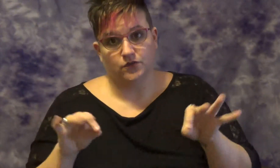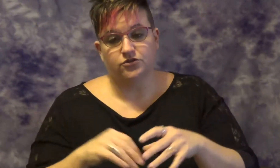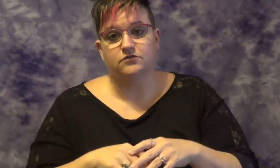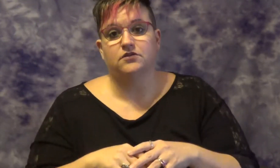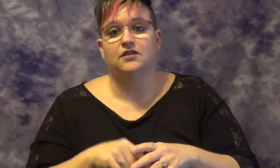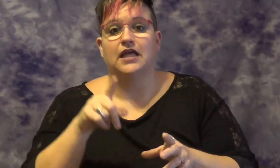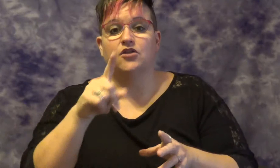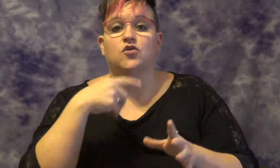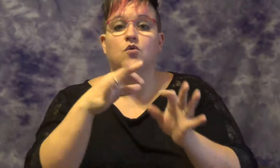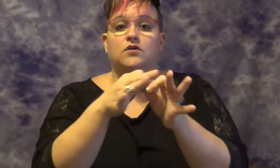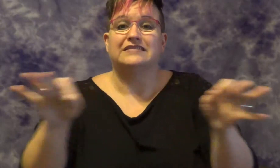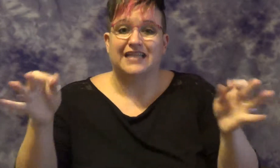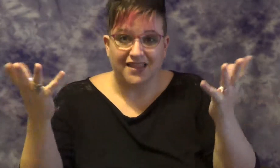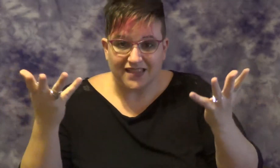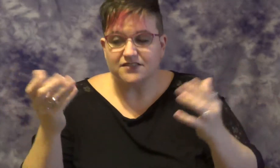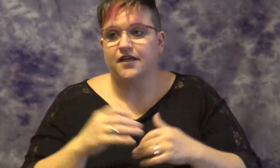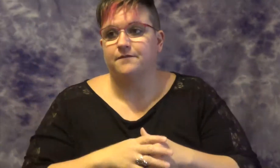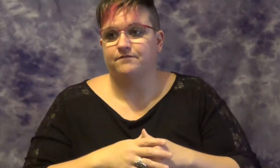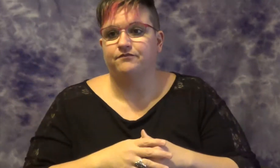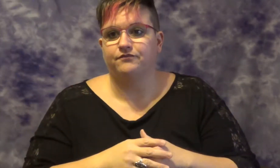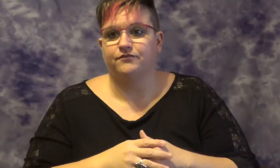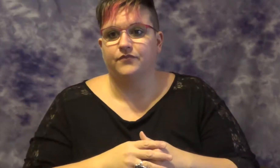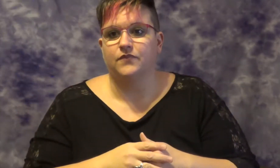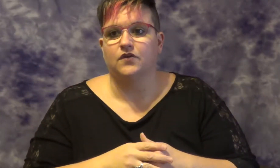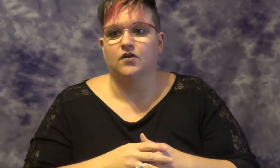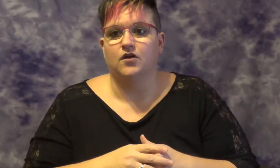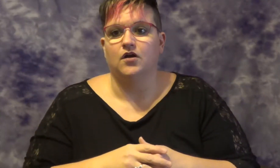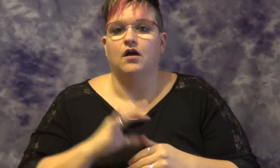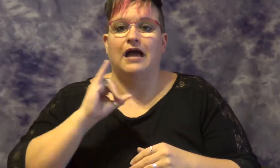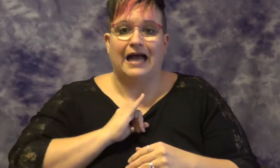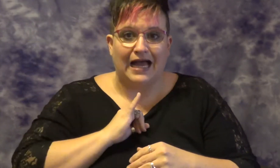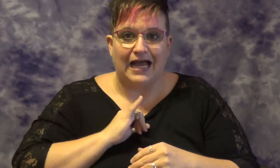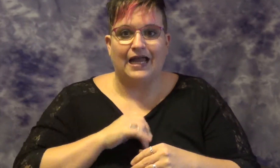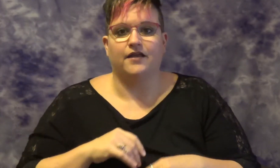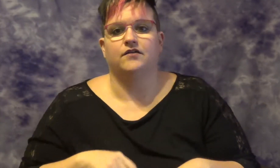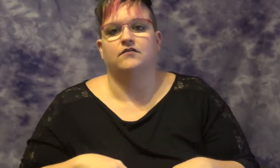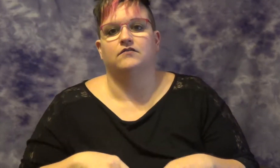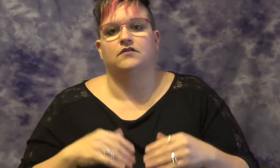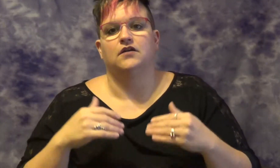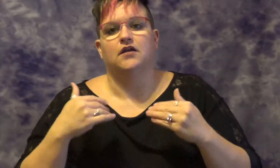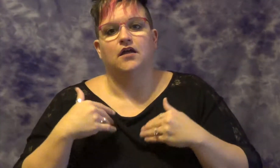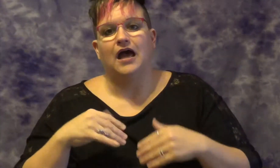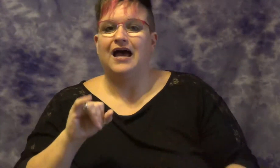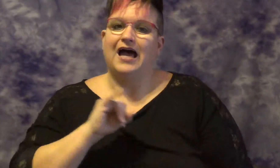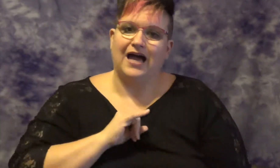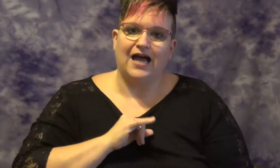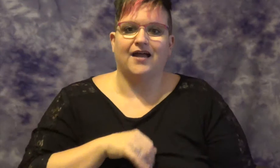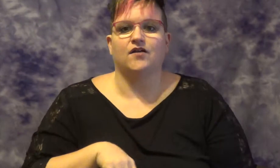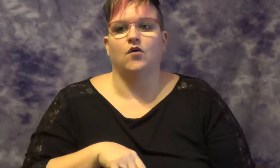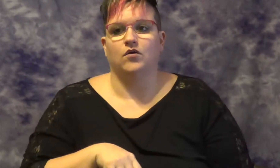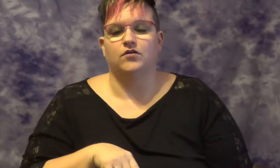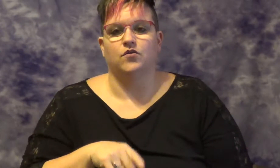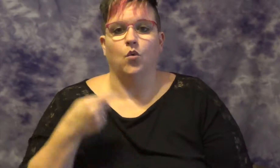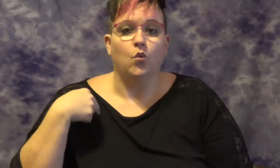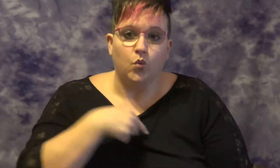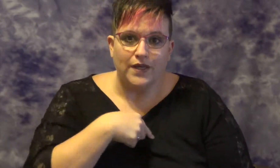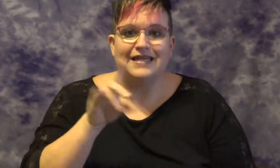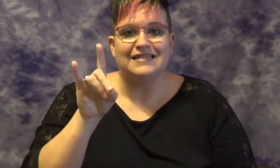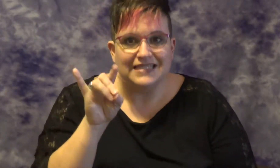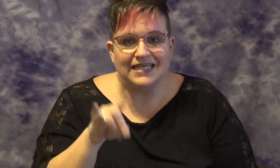responsible language, you need to make sure that you're going to indicate personal responsibility